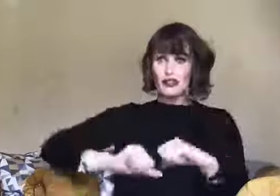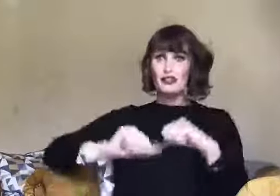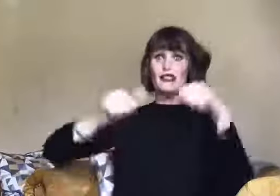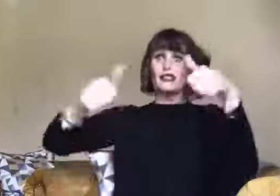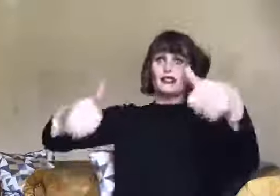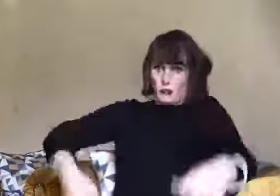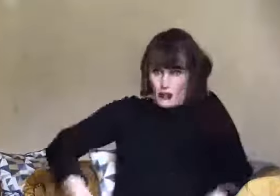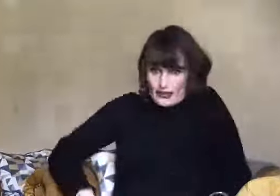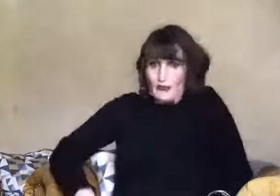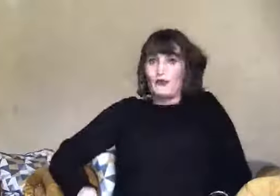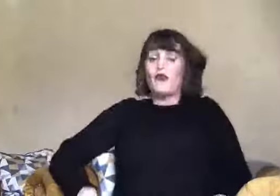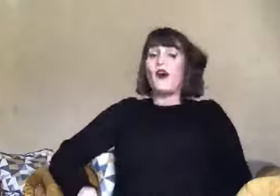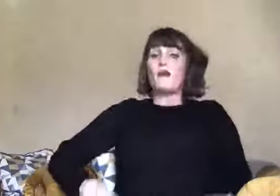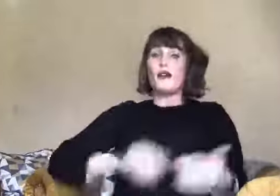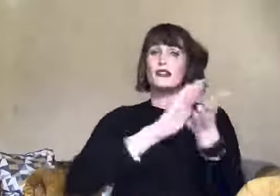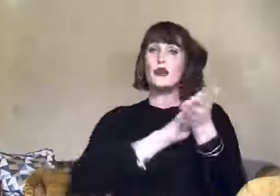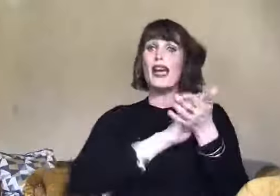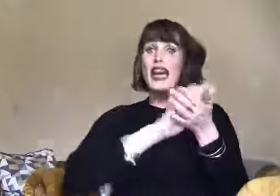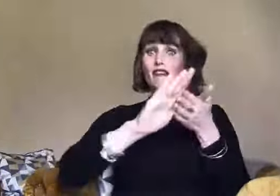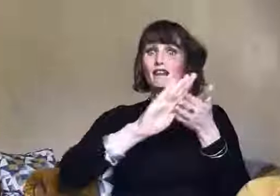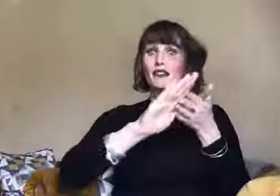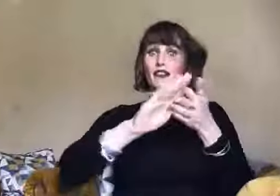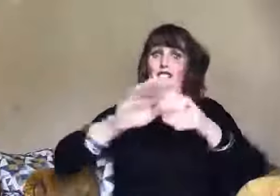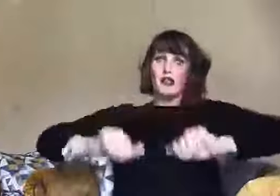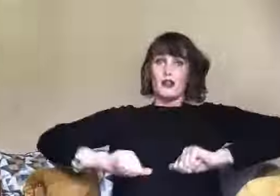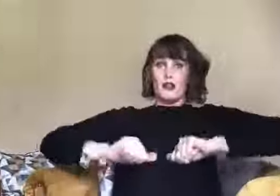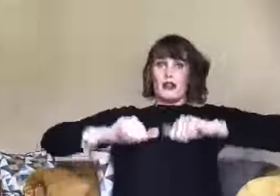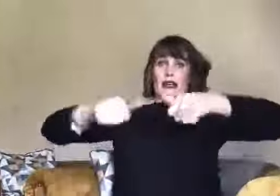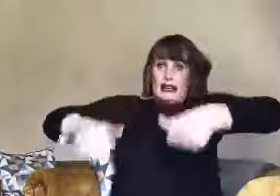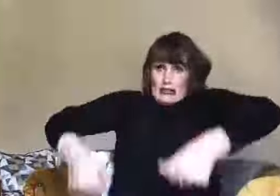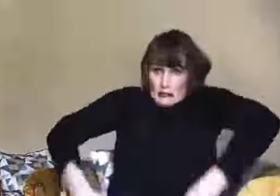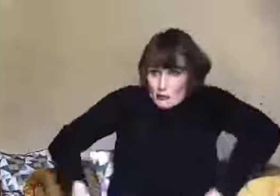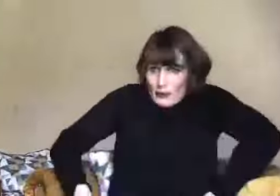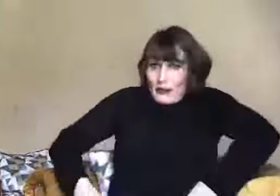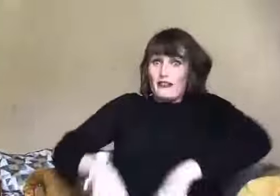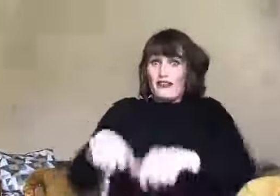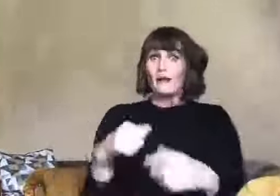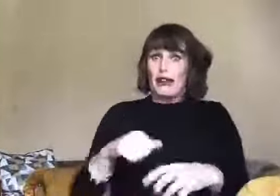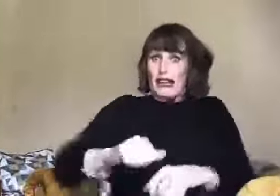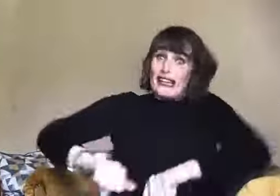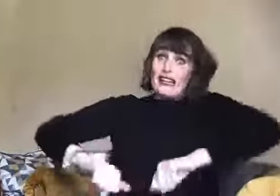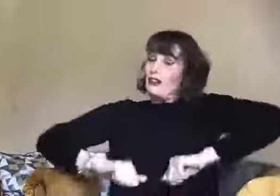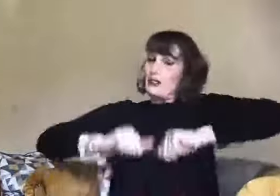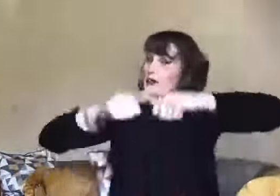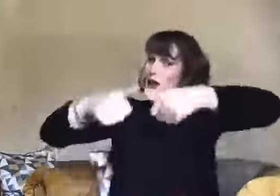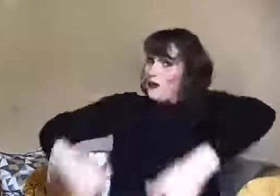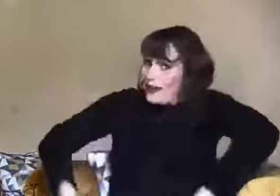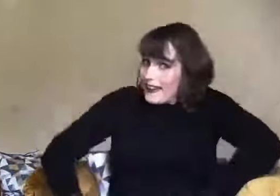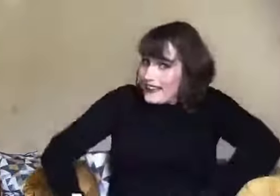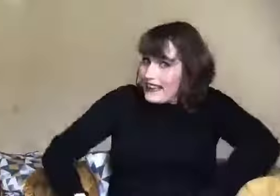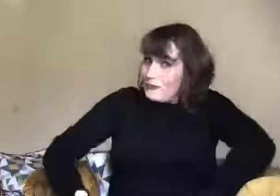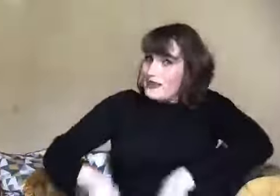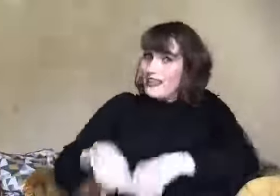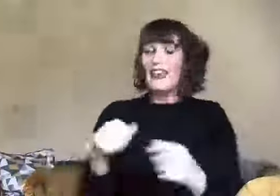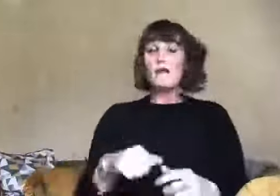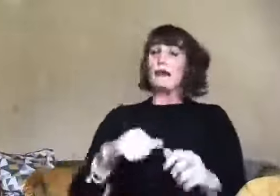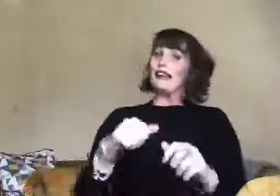Hereford, which is for farmer, so Hereford with a big fat belly. I don't know why they have done that, but it